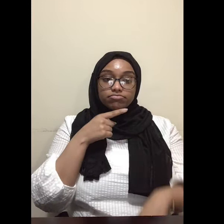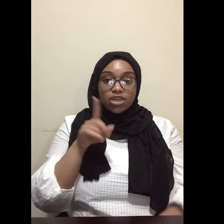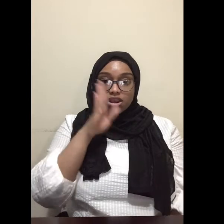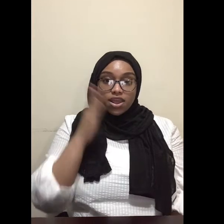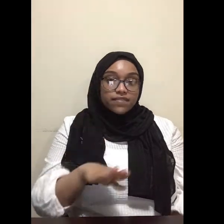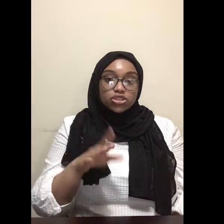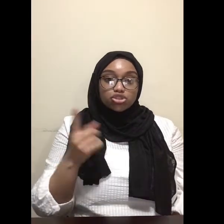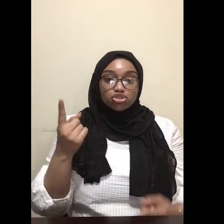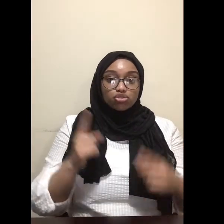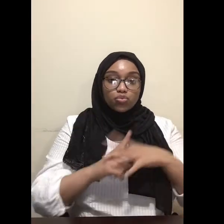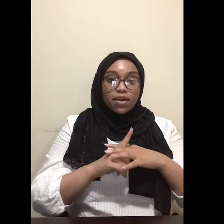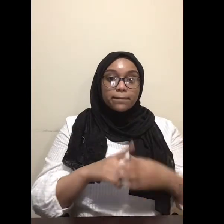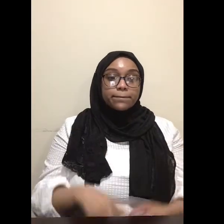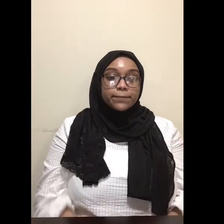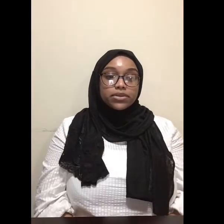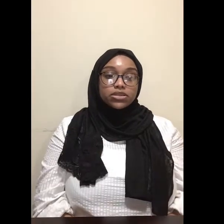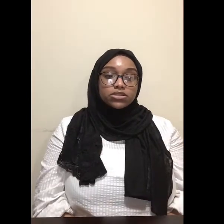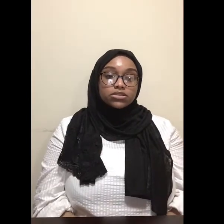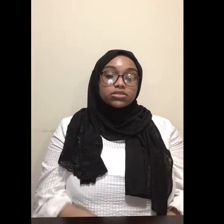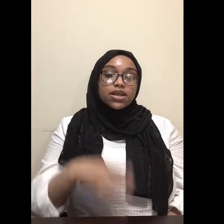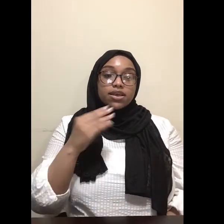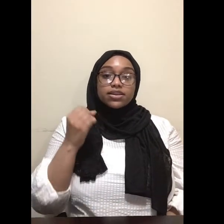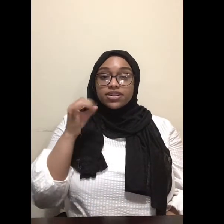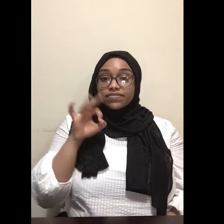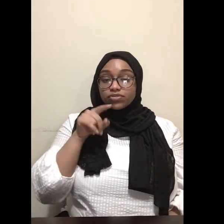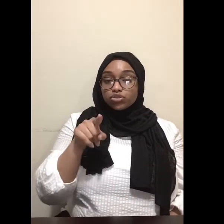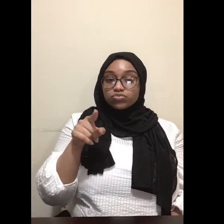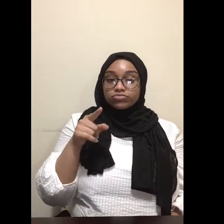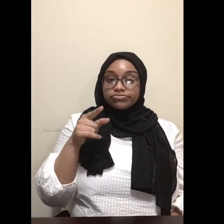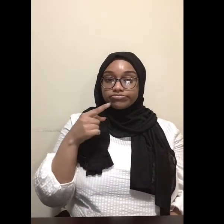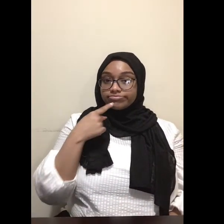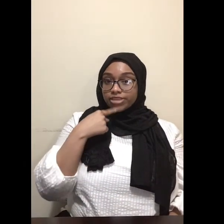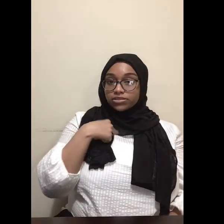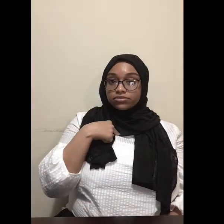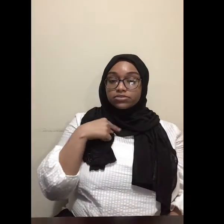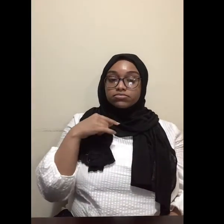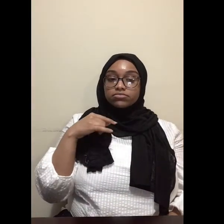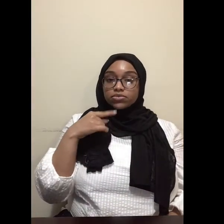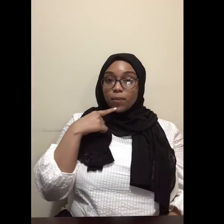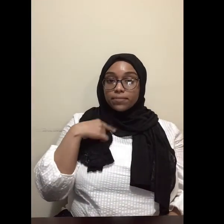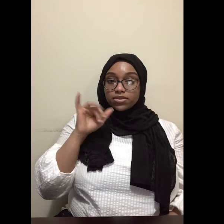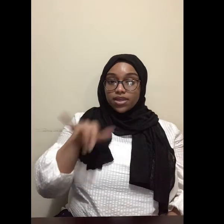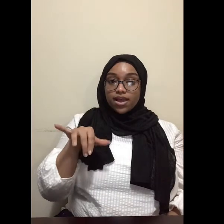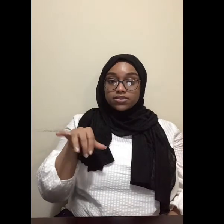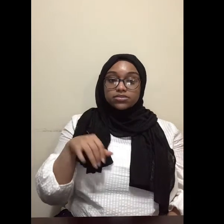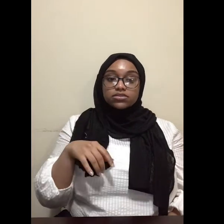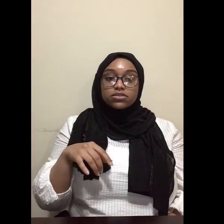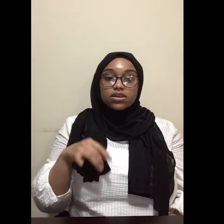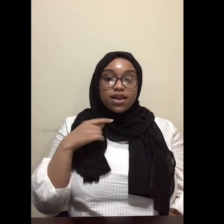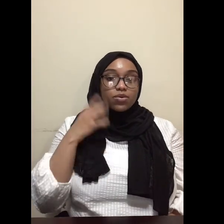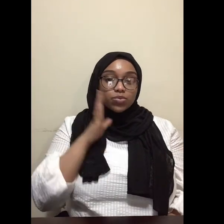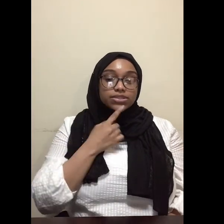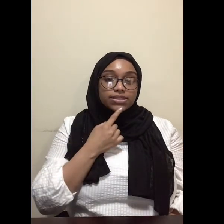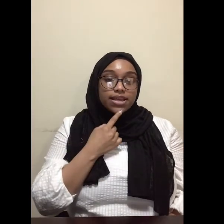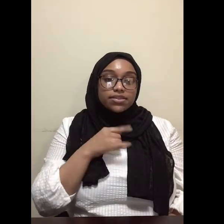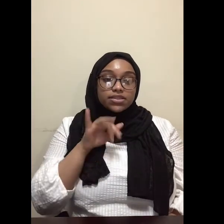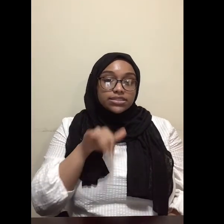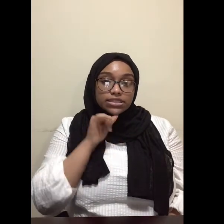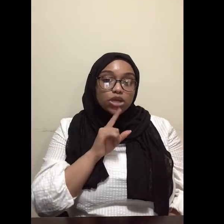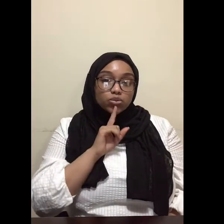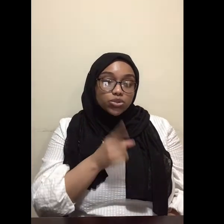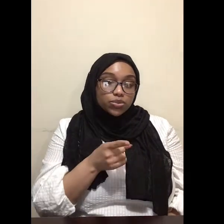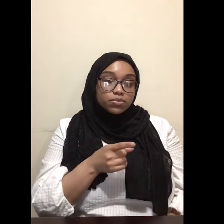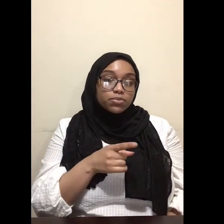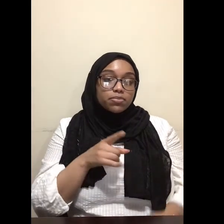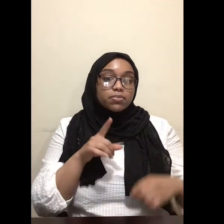saying, this is how I feel. You're actually kind of saying, I could be wrong, but I'm still wondering if